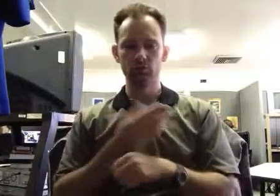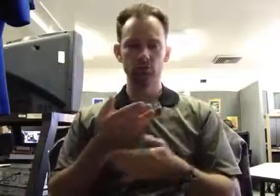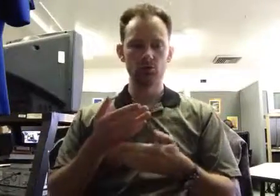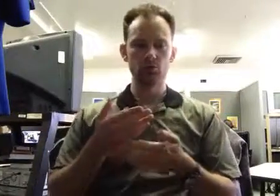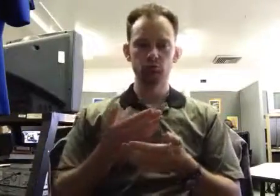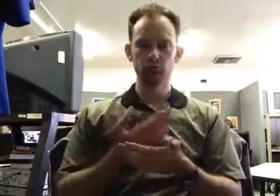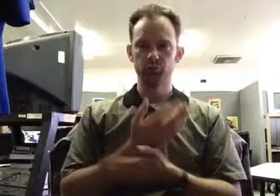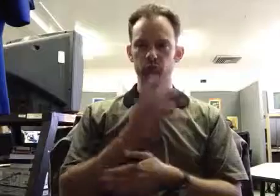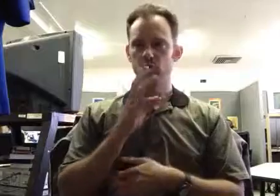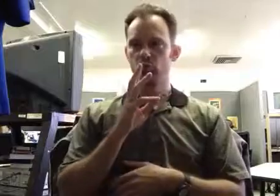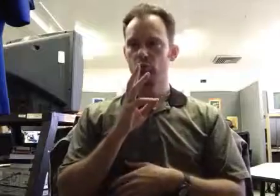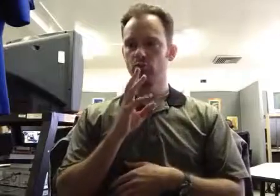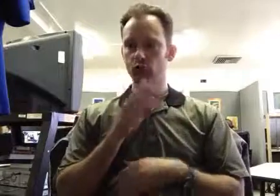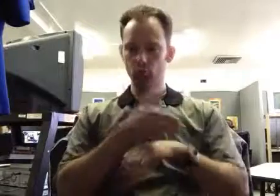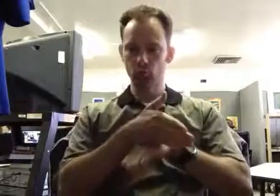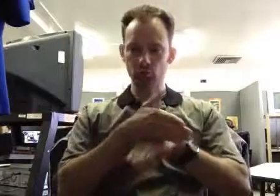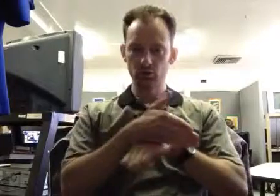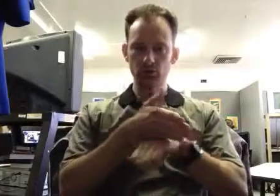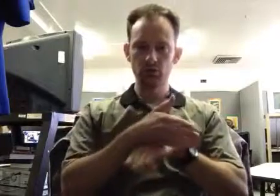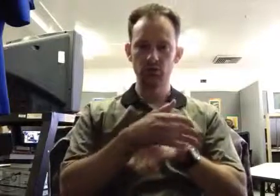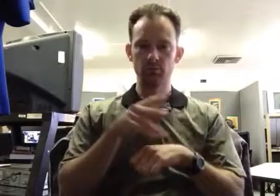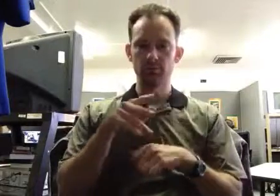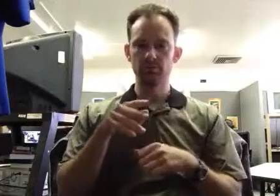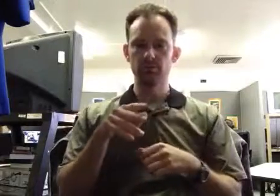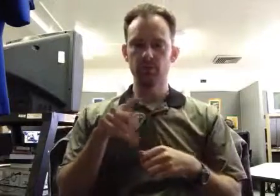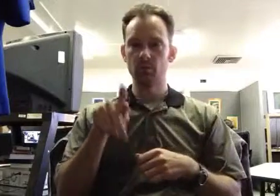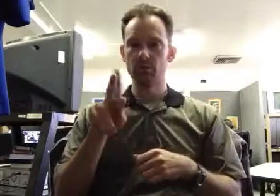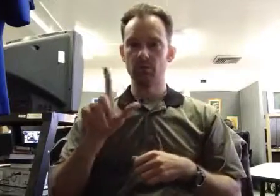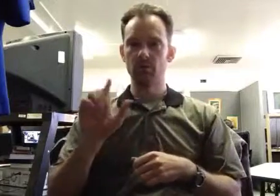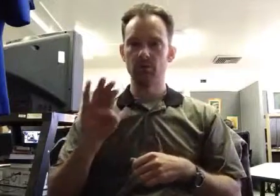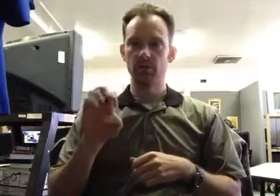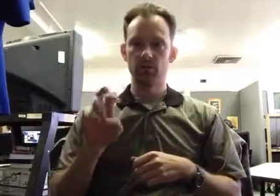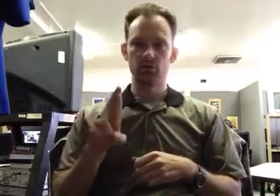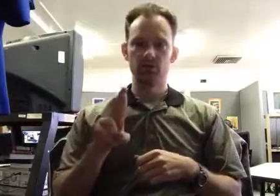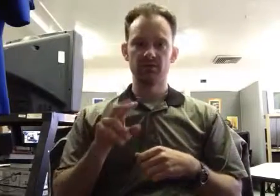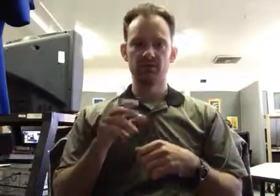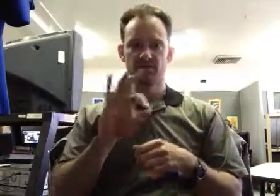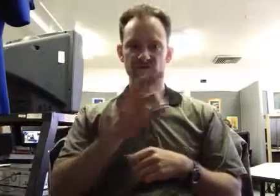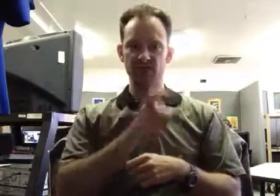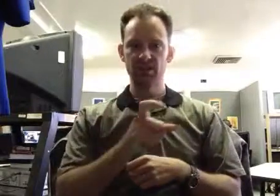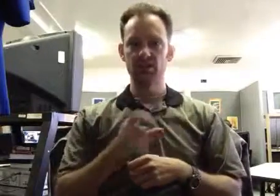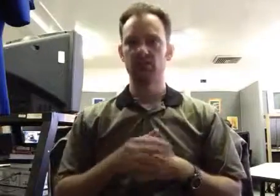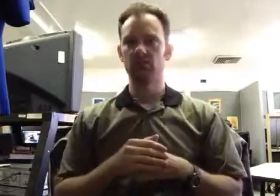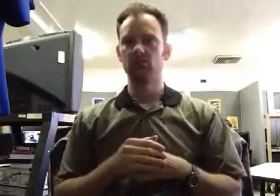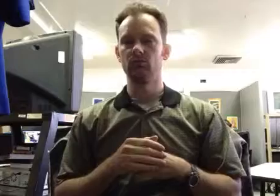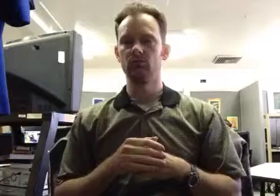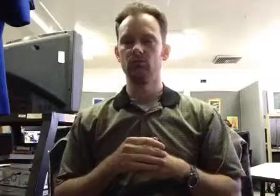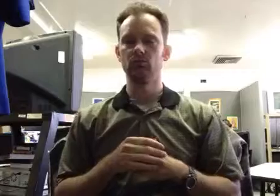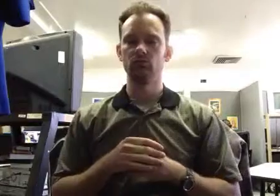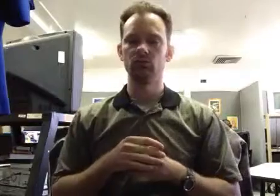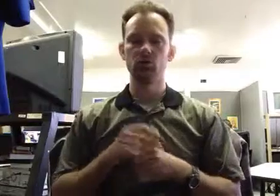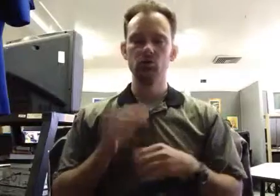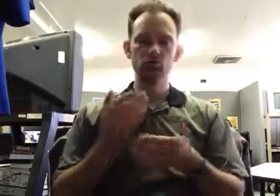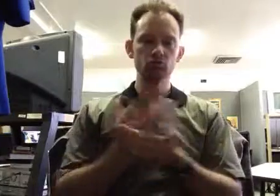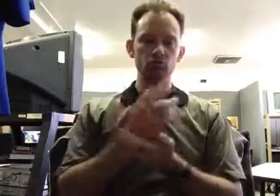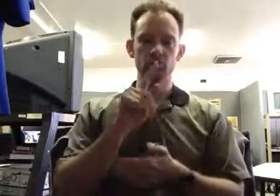the plumbing, and one man was a tile person, so the bathroom was tiled in a beautiful sage green tile, and the community went out